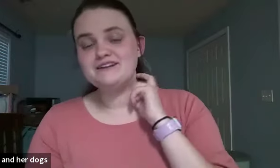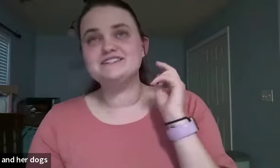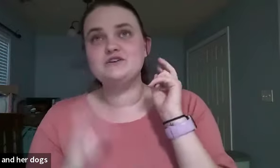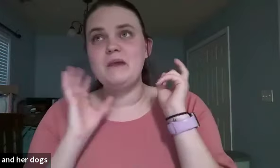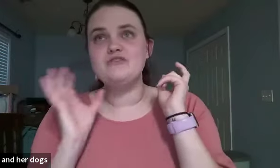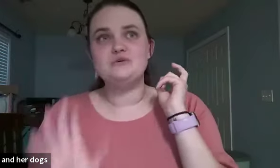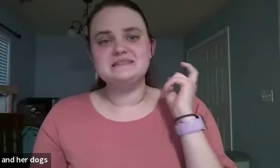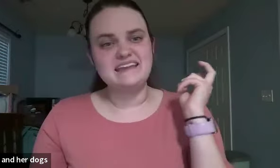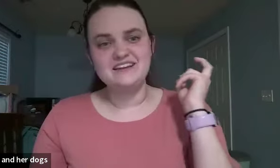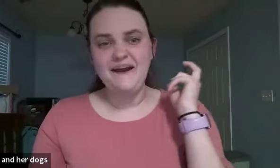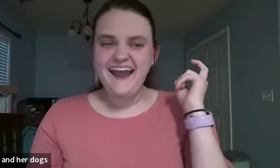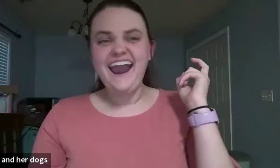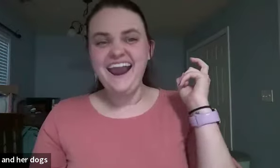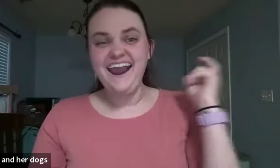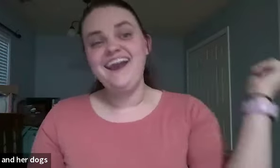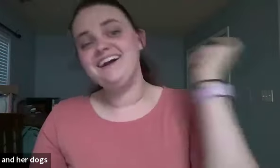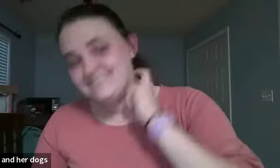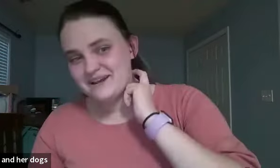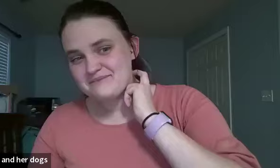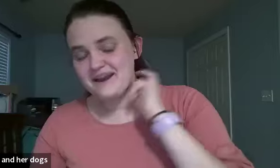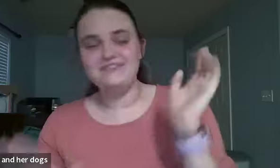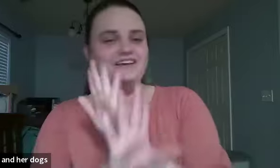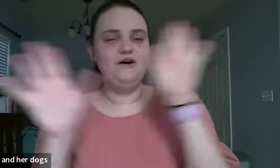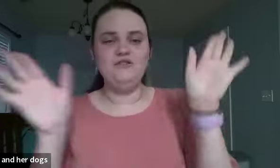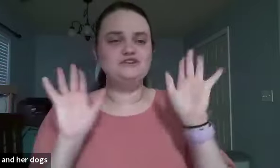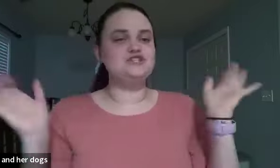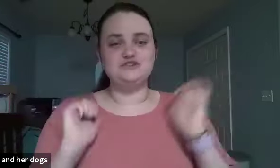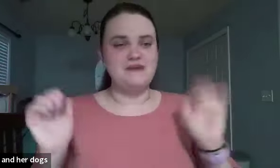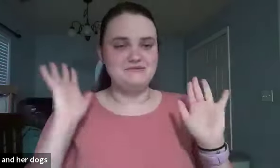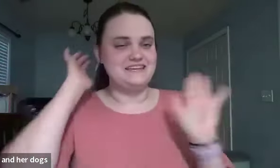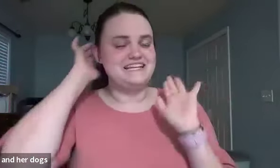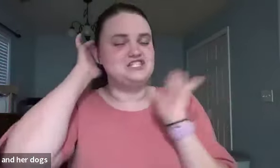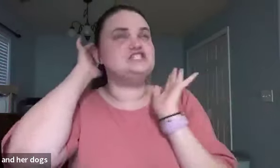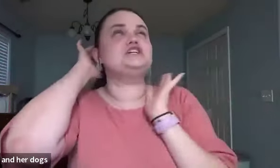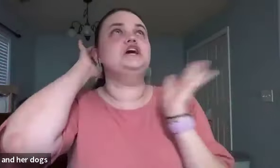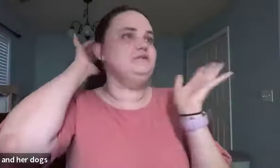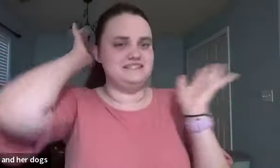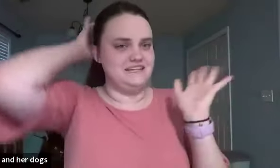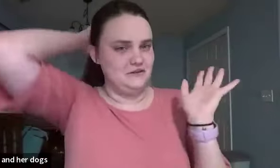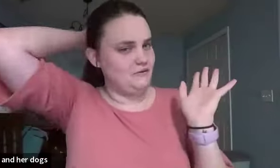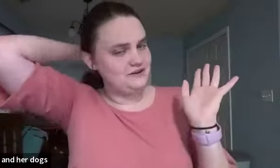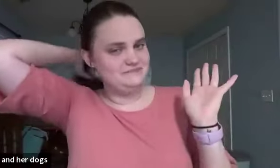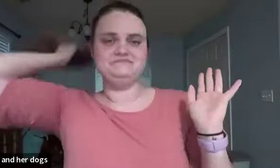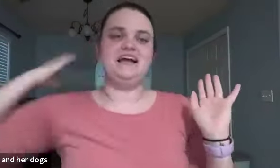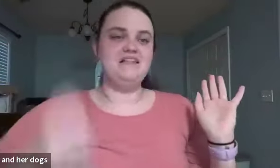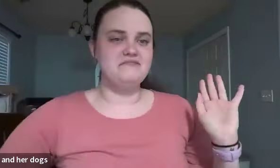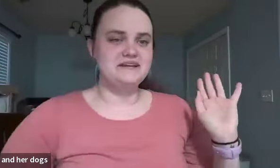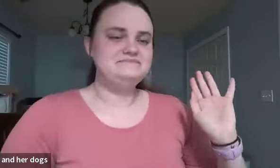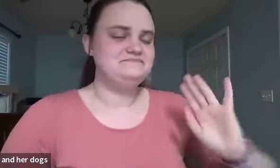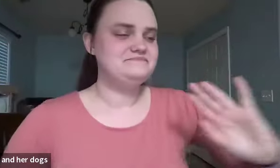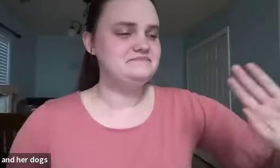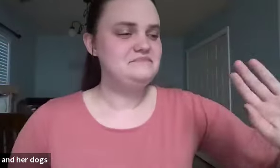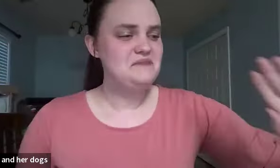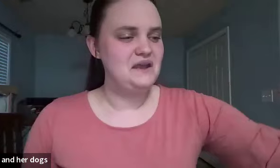vampires because their mouth is always like, vampire, like, oh, they're so dramatic with it. It's just the cutest thing in the world. I love it.